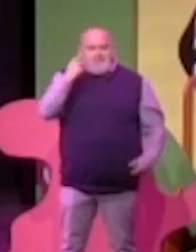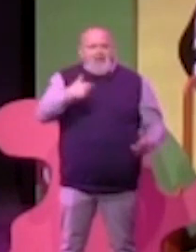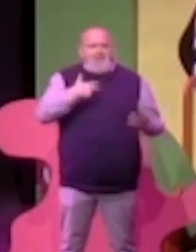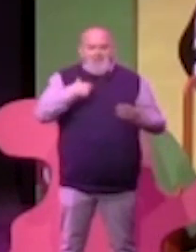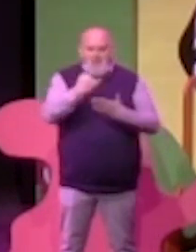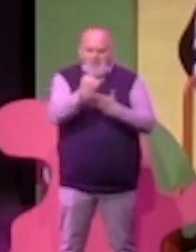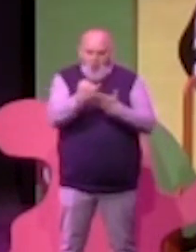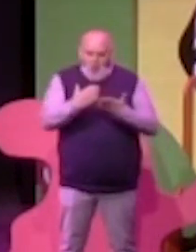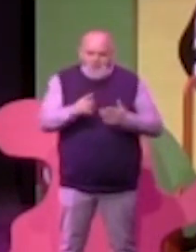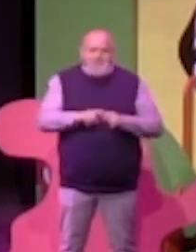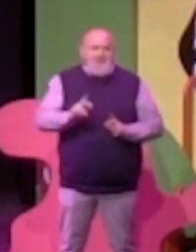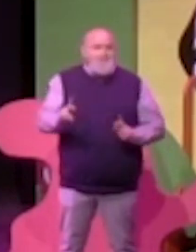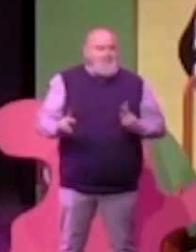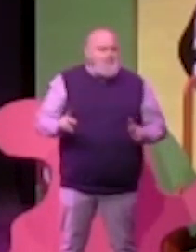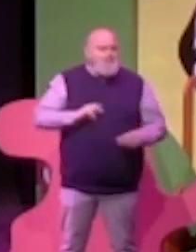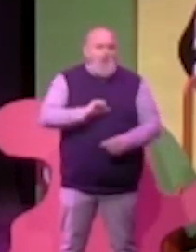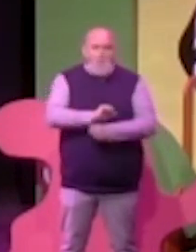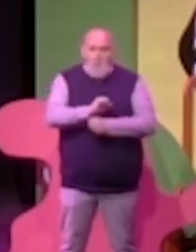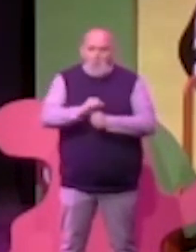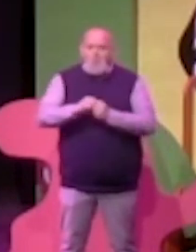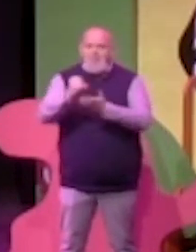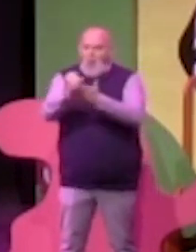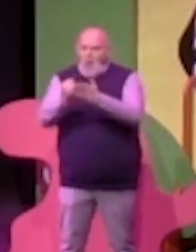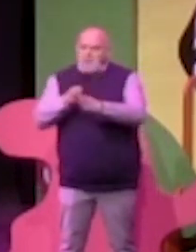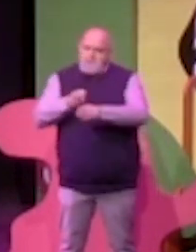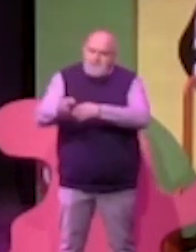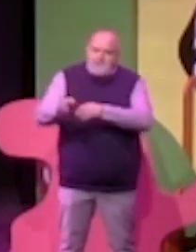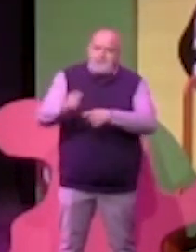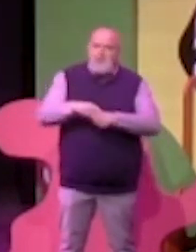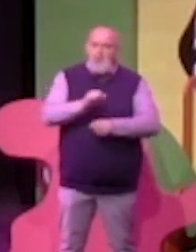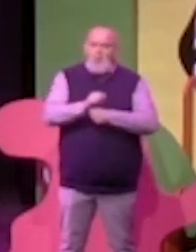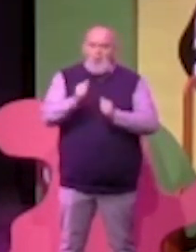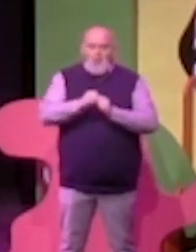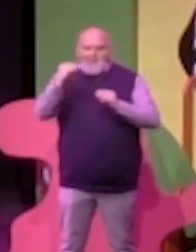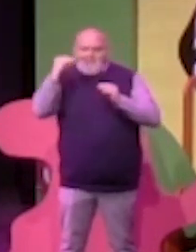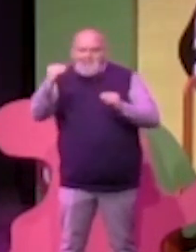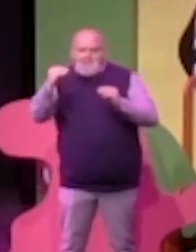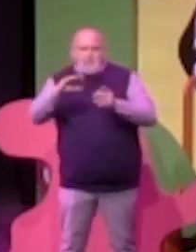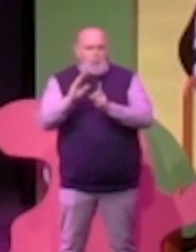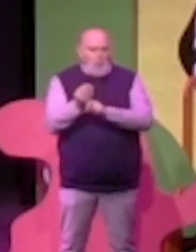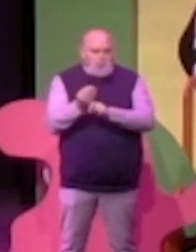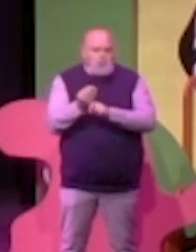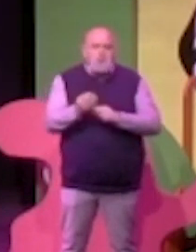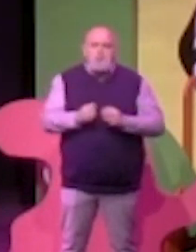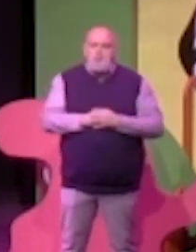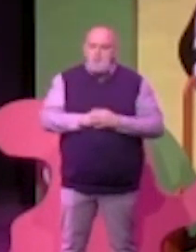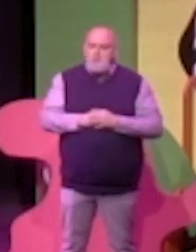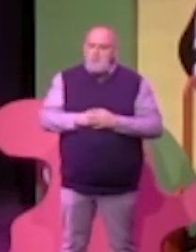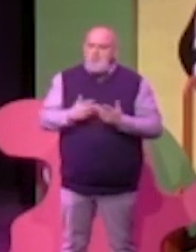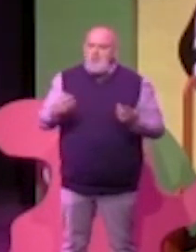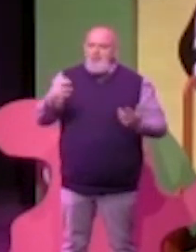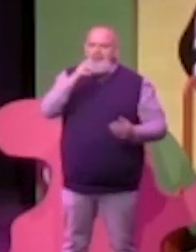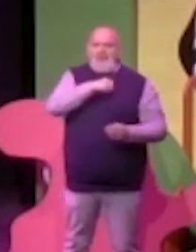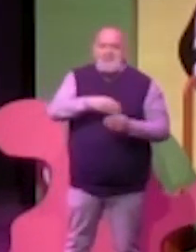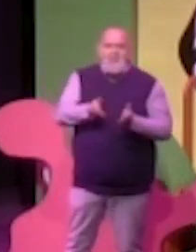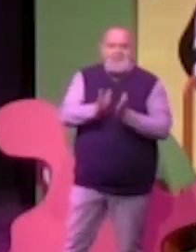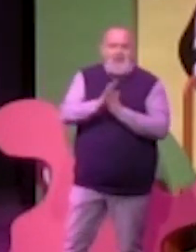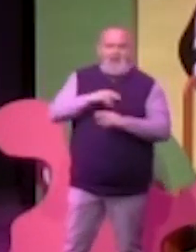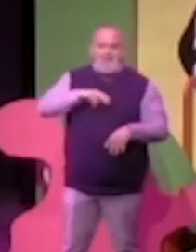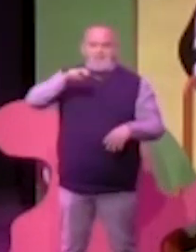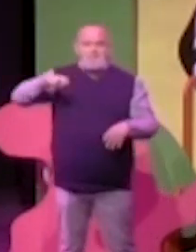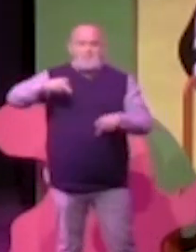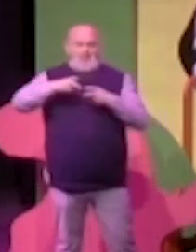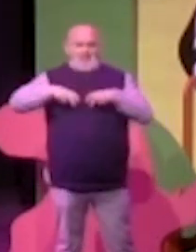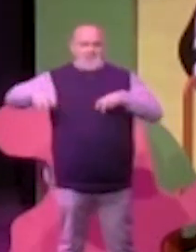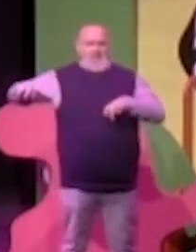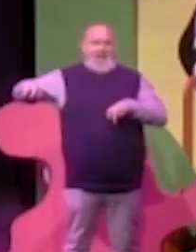artists in here and people that work with the arts and work with teaching culture. And I guess I was asked to be on this panel because